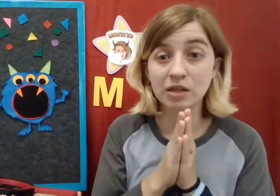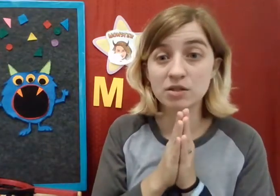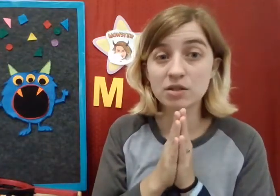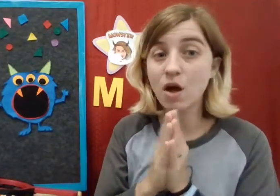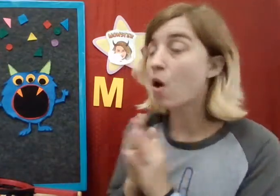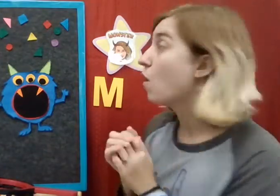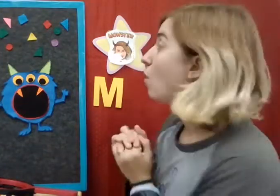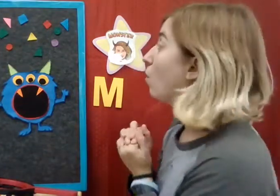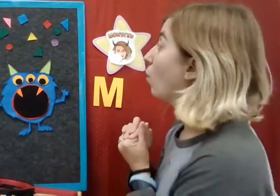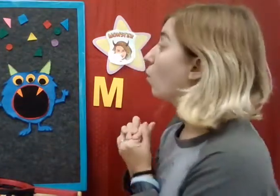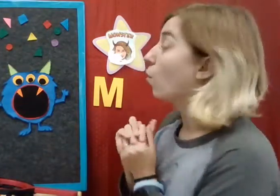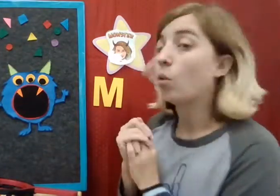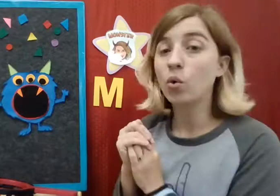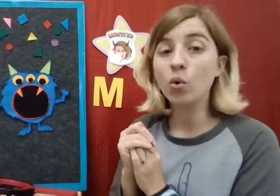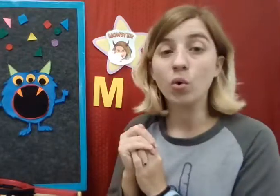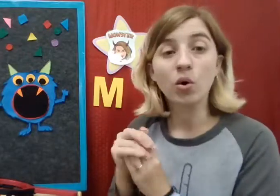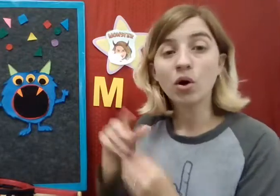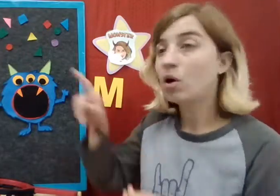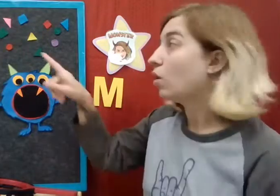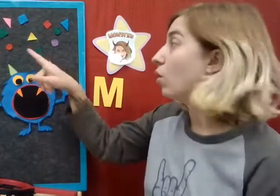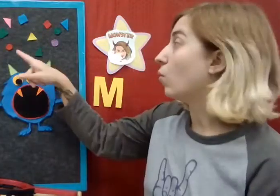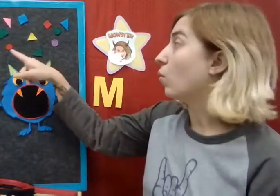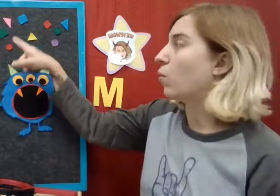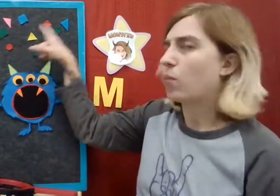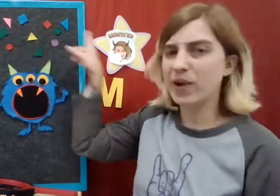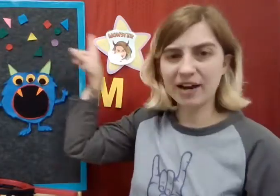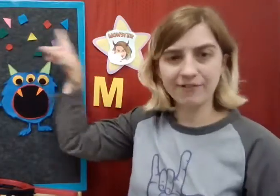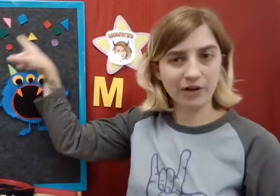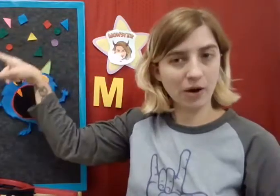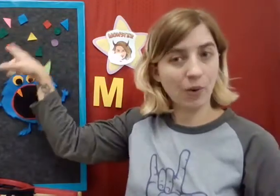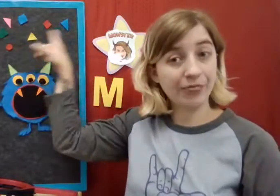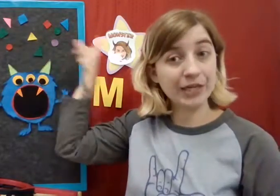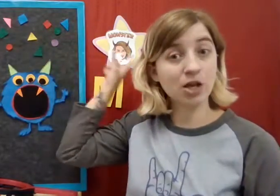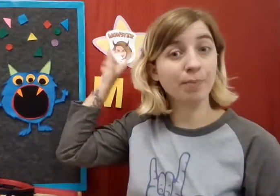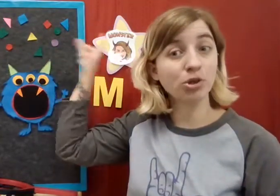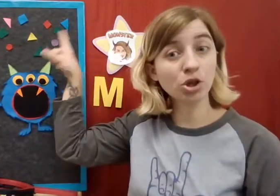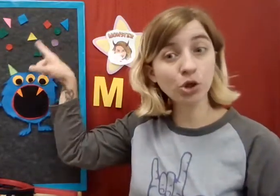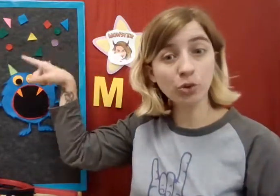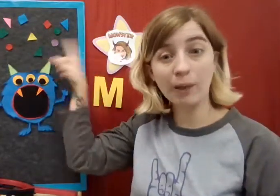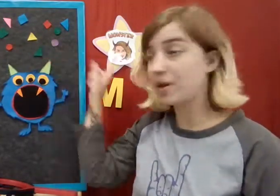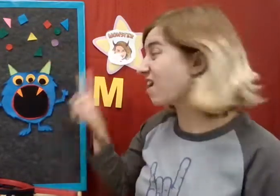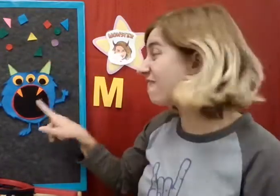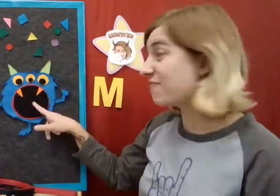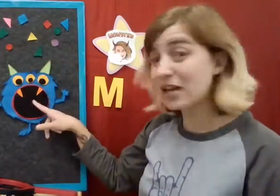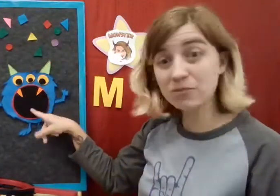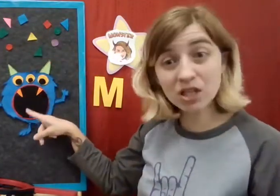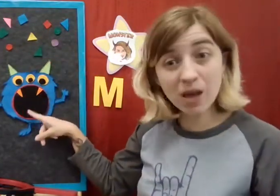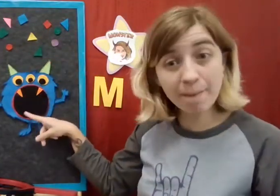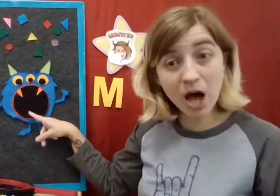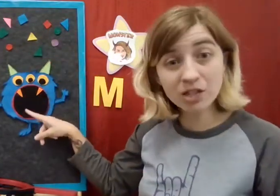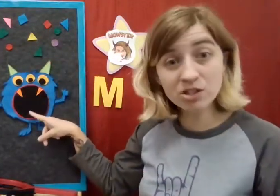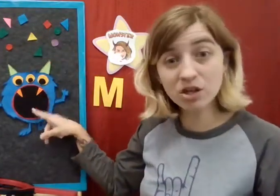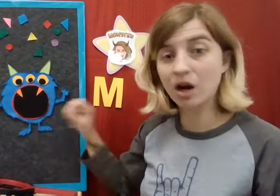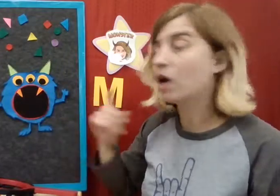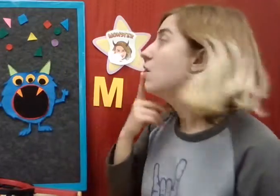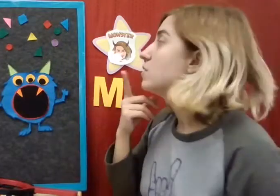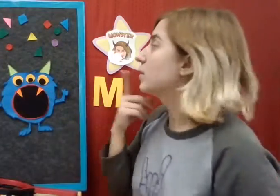things. Ooh, we got to figure out what things are blue up here and feed them to the monster. So let's